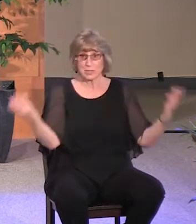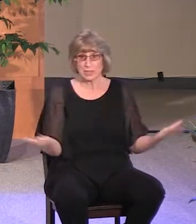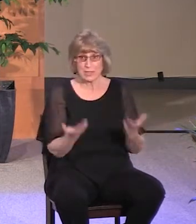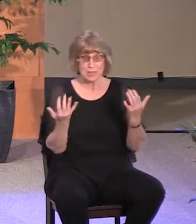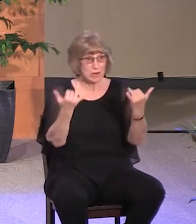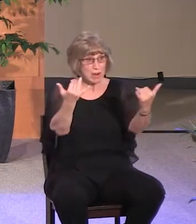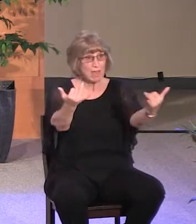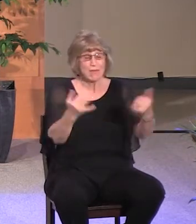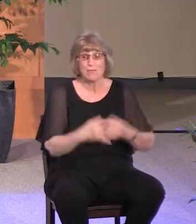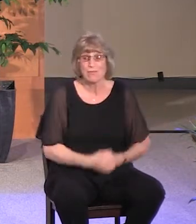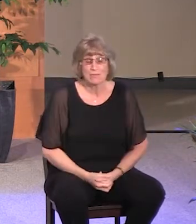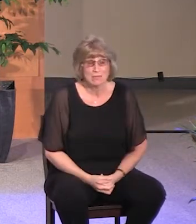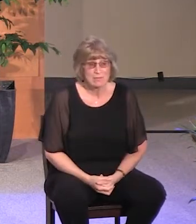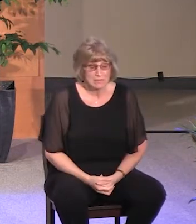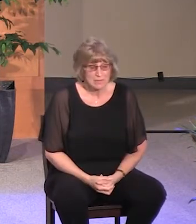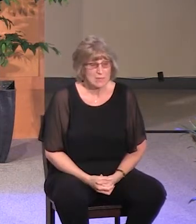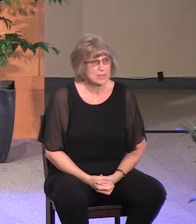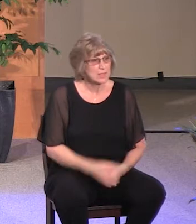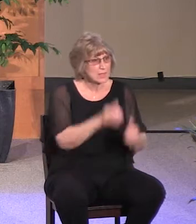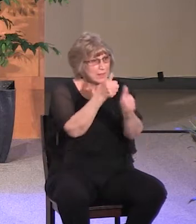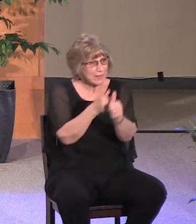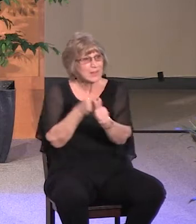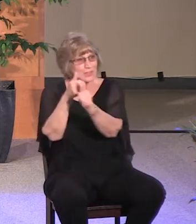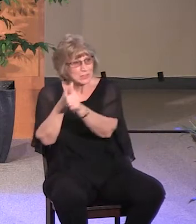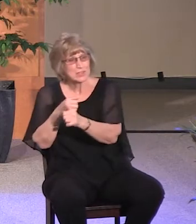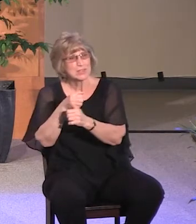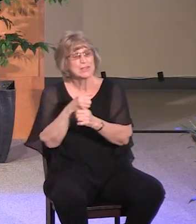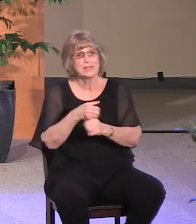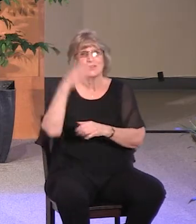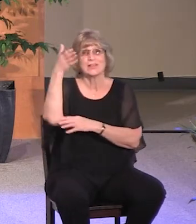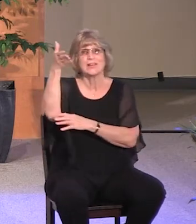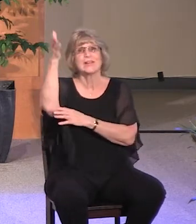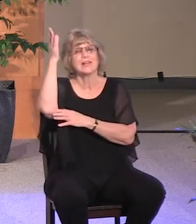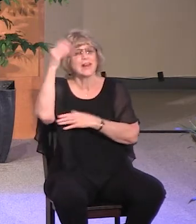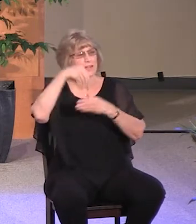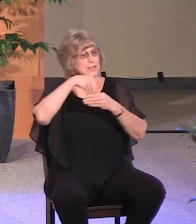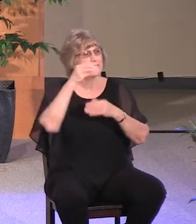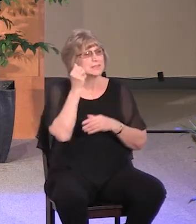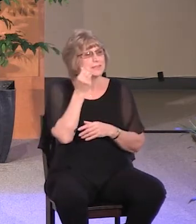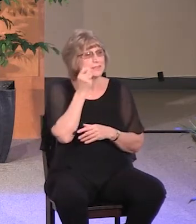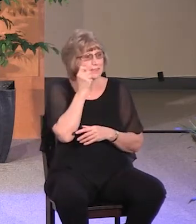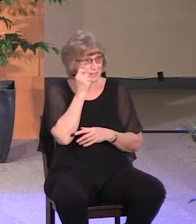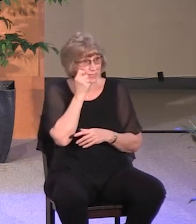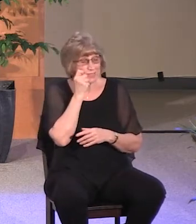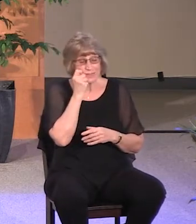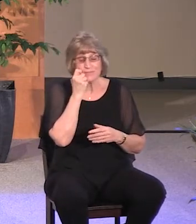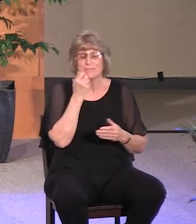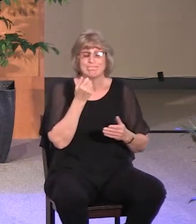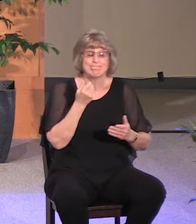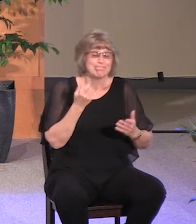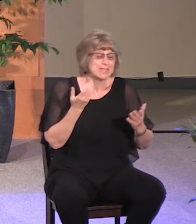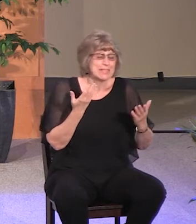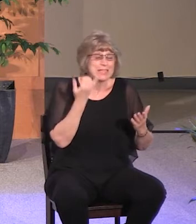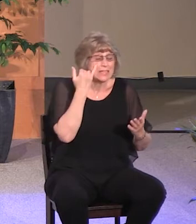now. Each of us is divinity in skin, even people who may see things differently